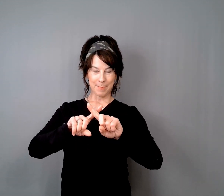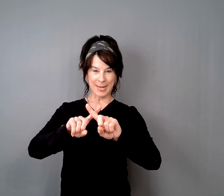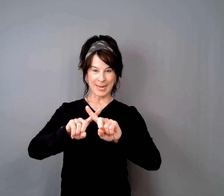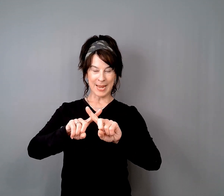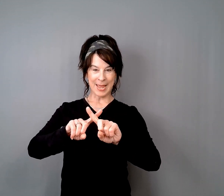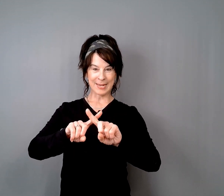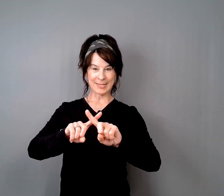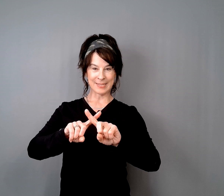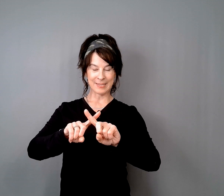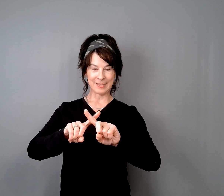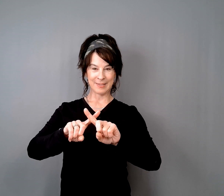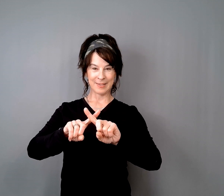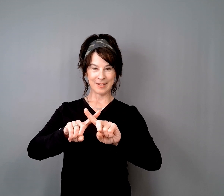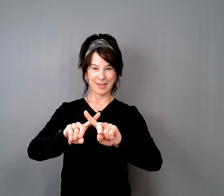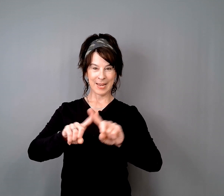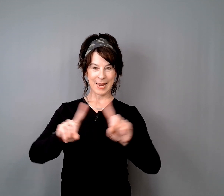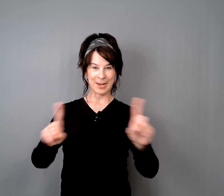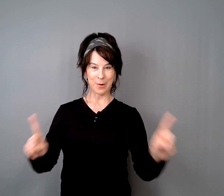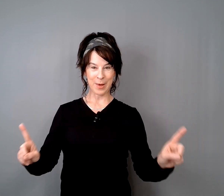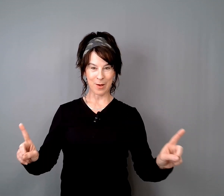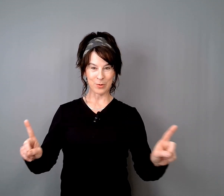Make an X and go out.